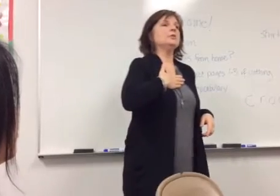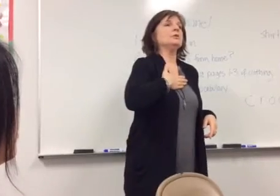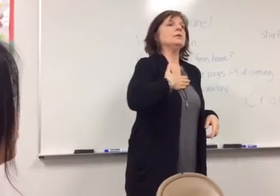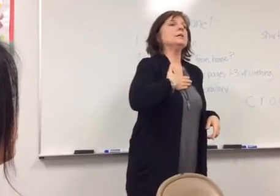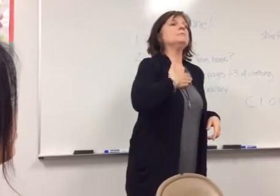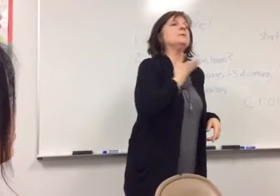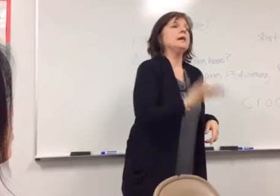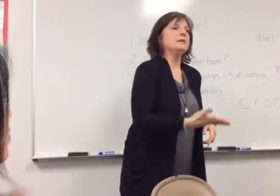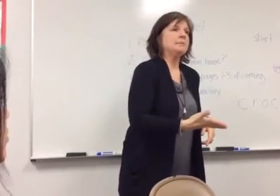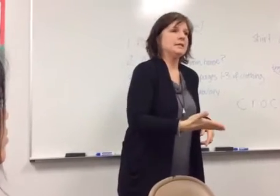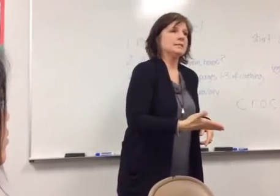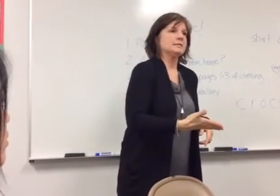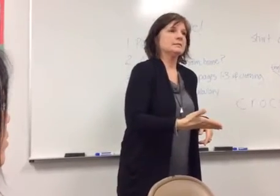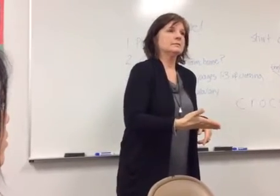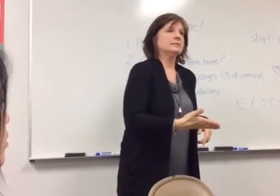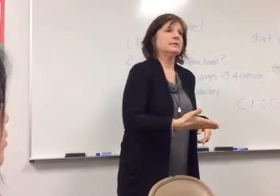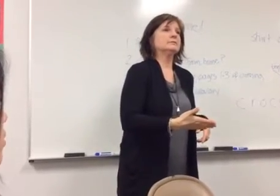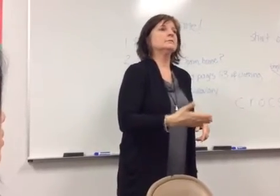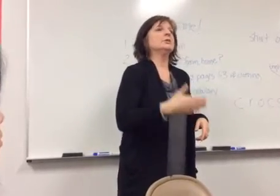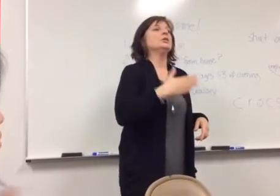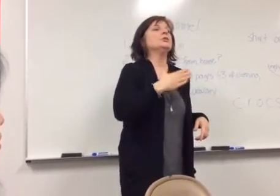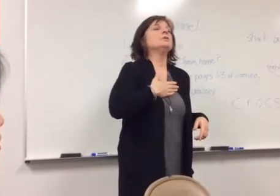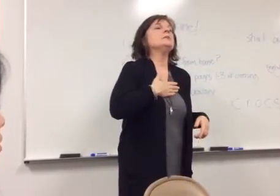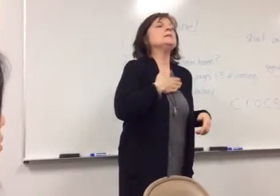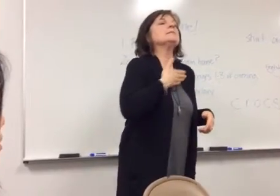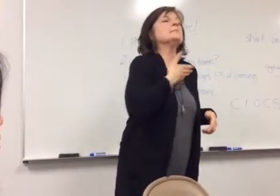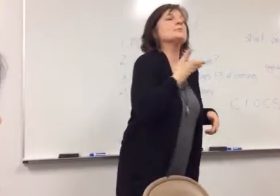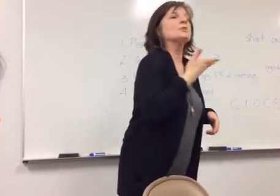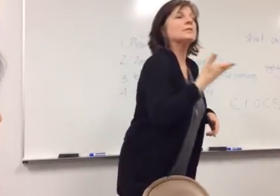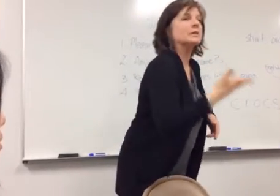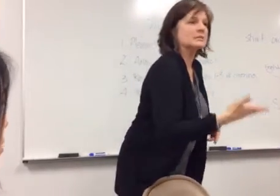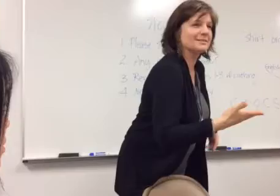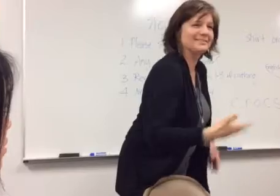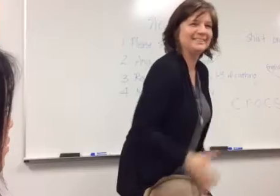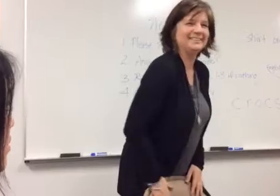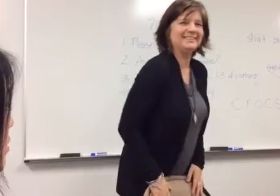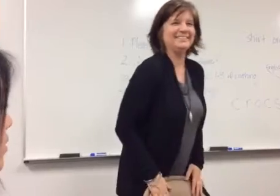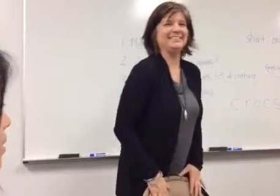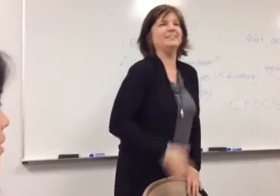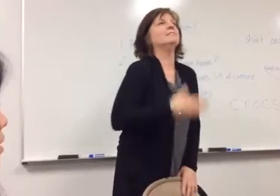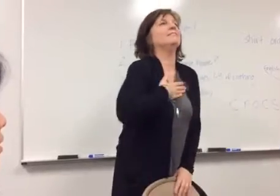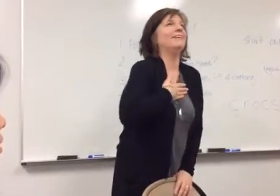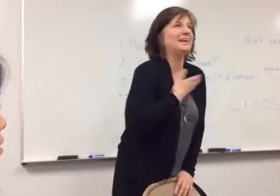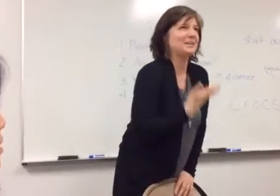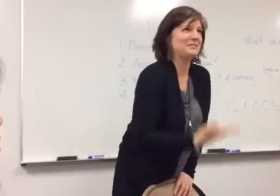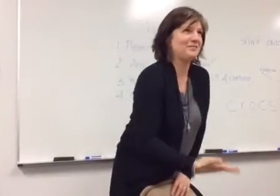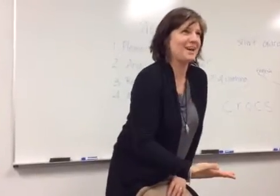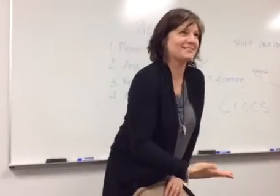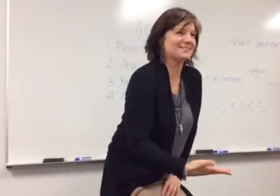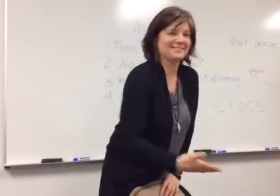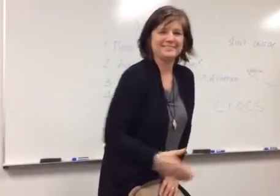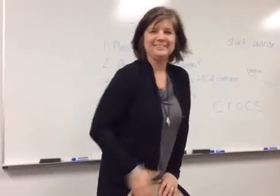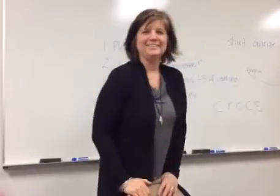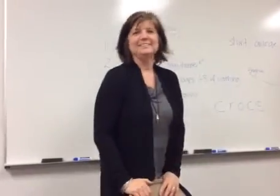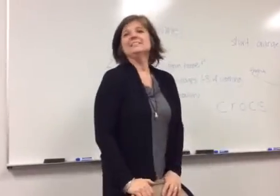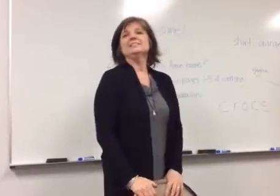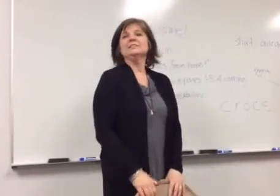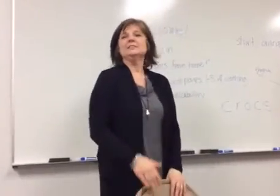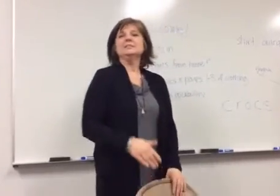you're admit. Okay. You're admitting some sort of guilt. I confess. So that's how you say you're